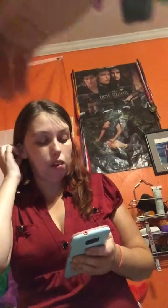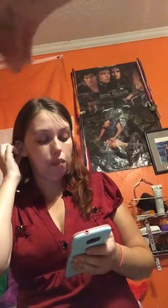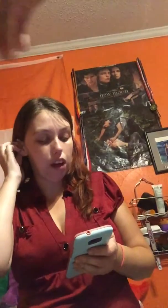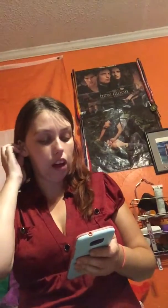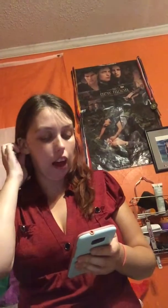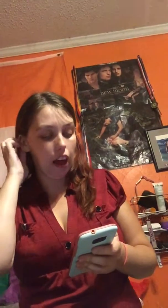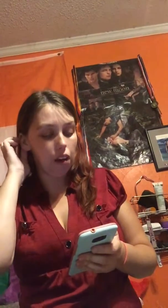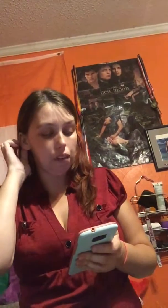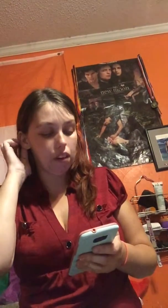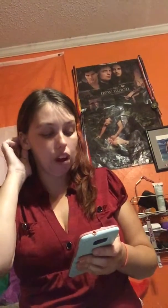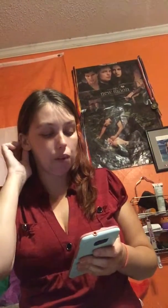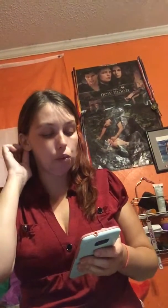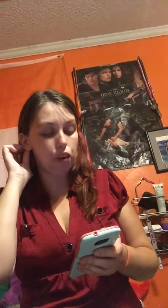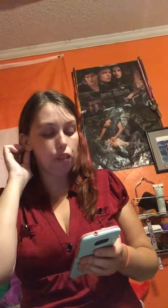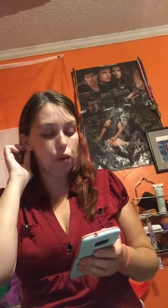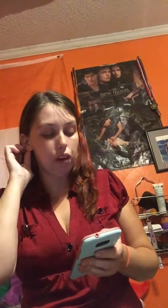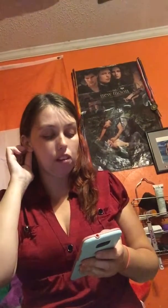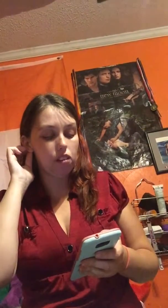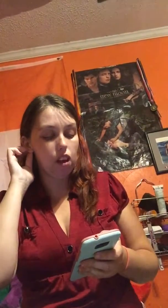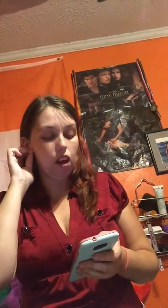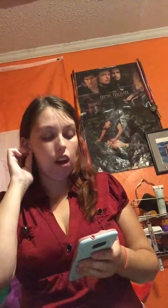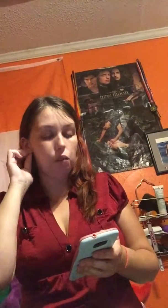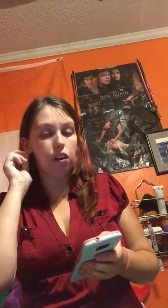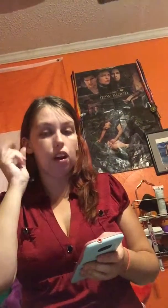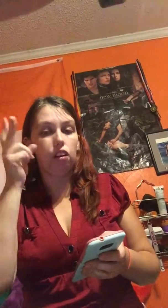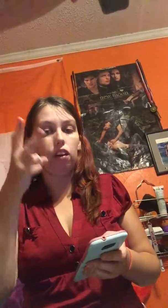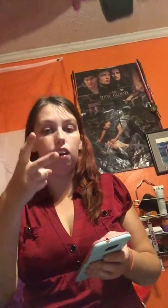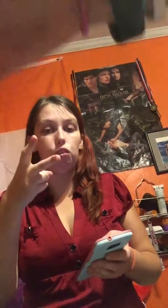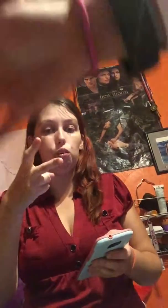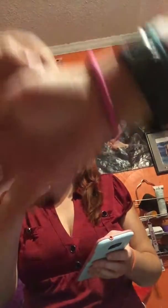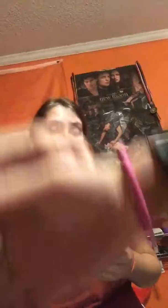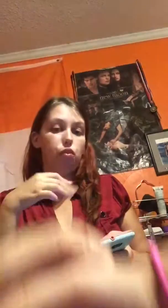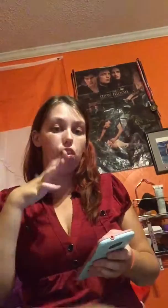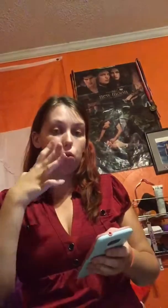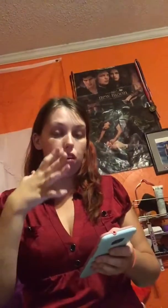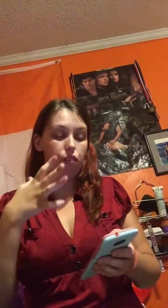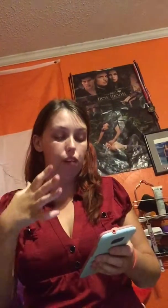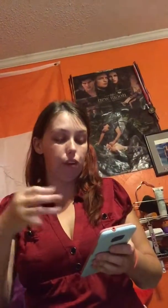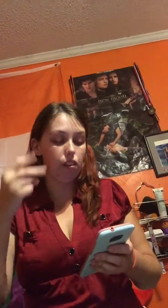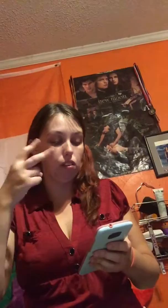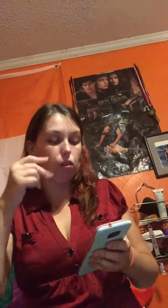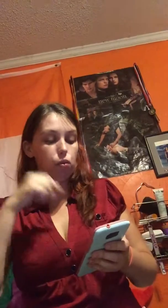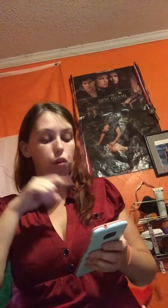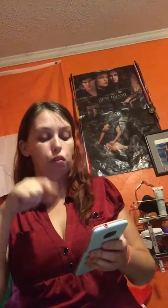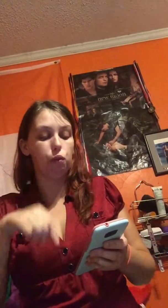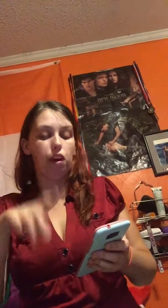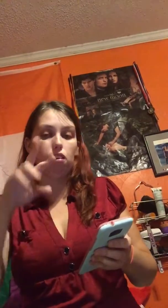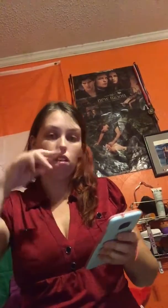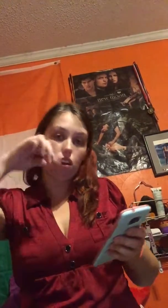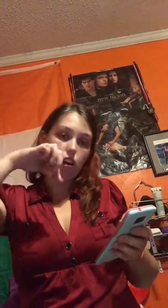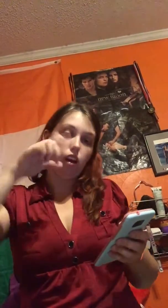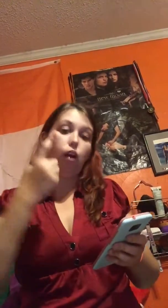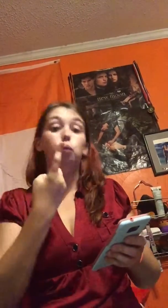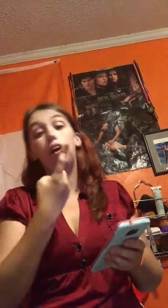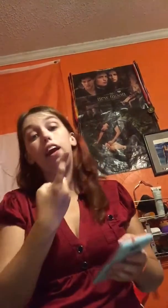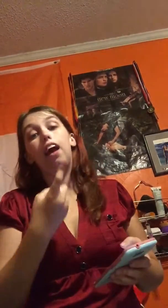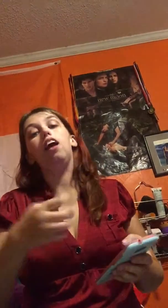um, at, I'm 24 weeks and working on day two of 25 weeks. So, I'm 24 weeks and one day,